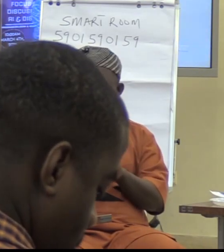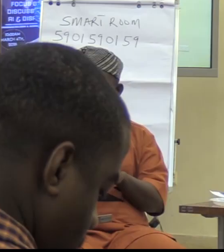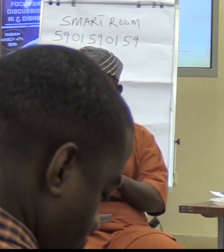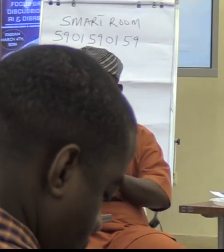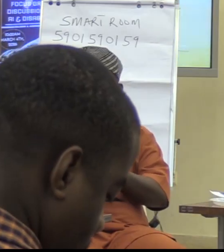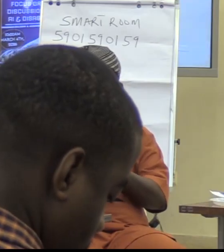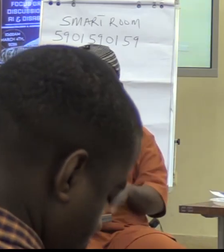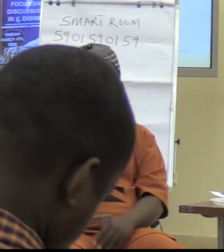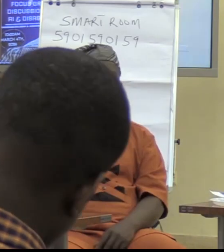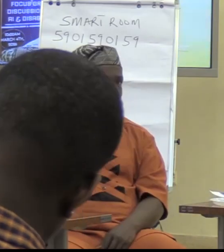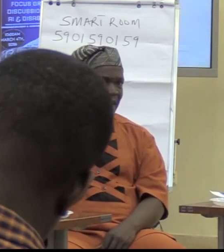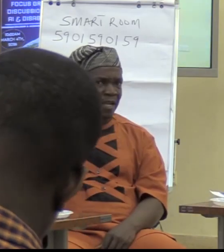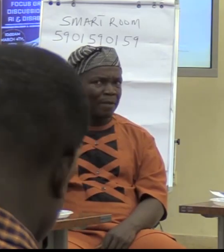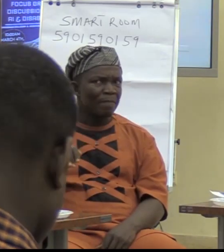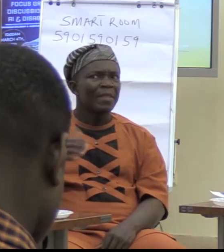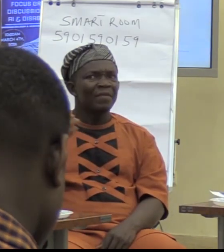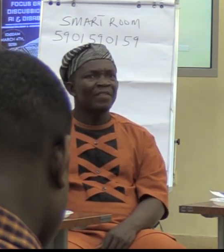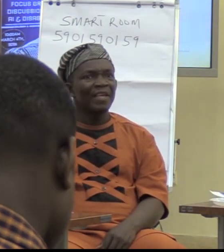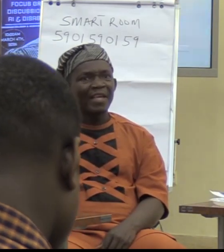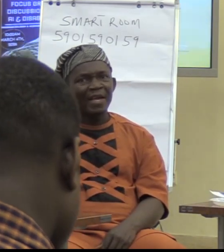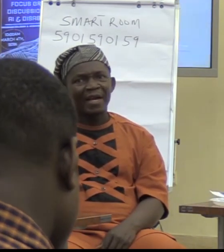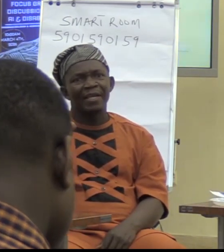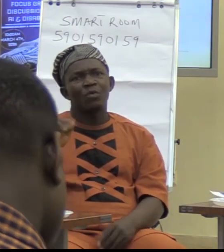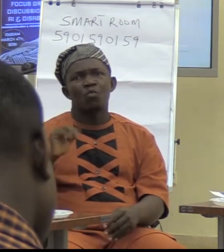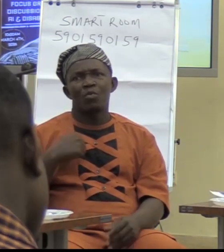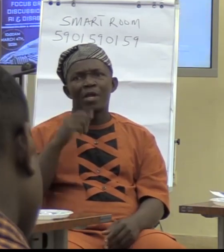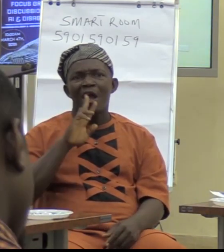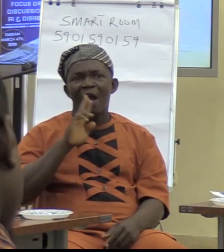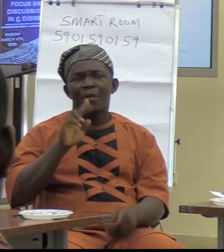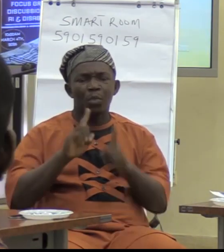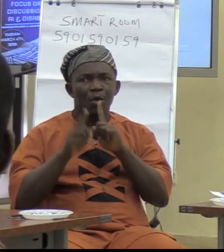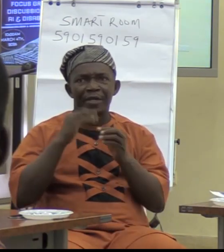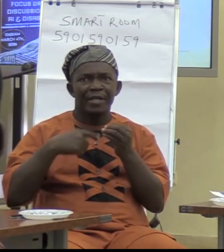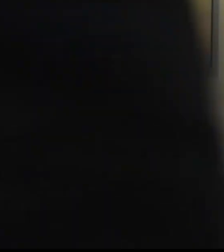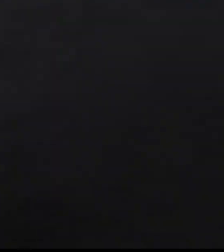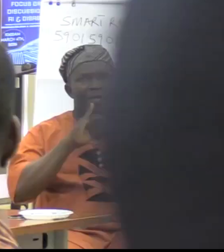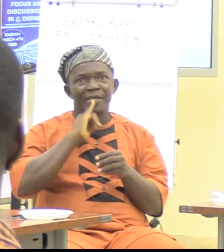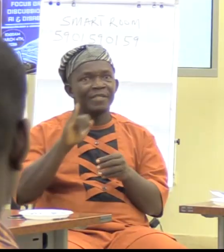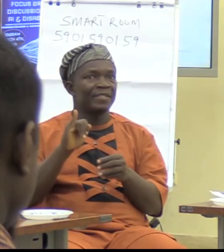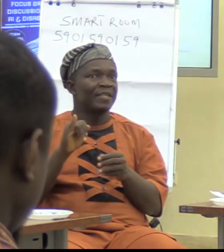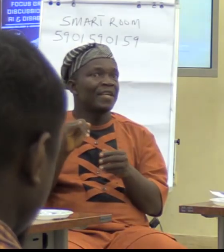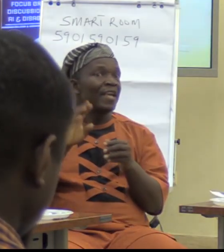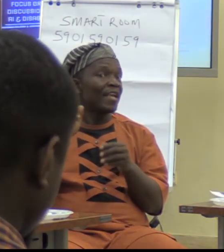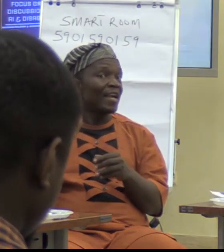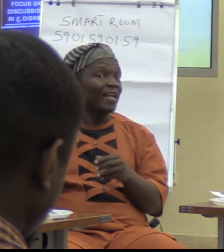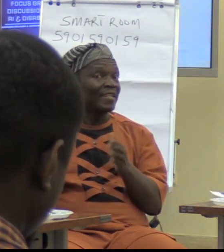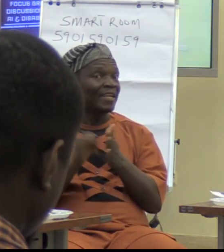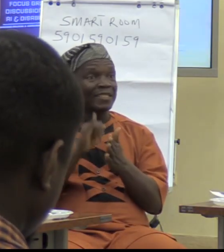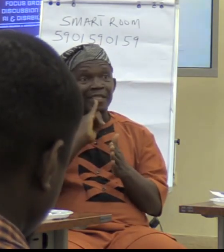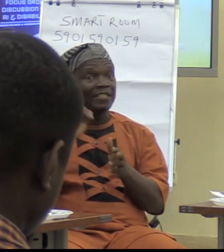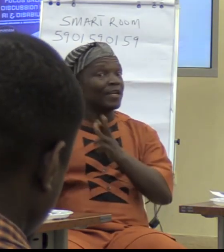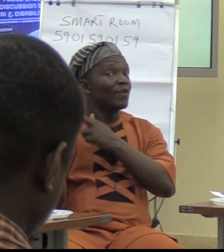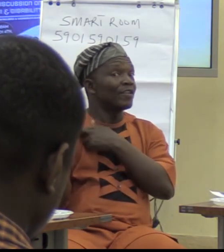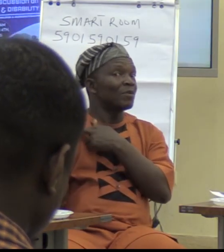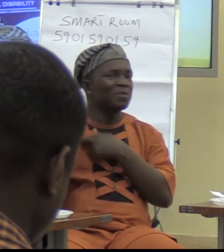ensure that the AI we are looking at is responsible, meaning that we are not doing AI, just for doing AI